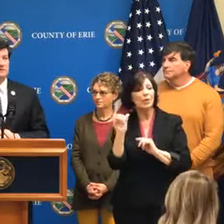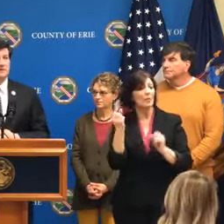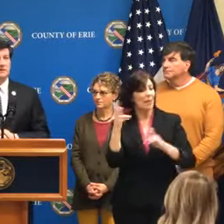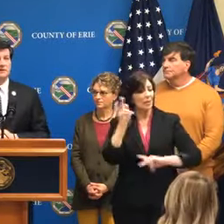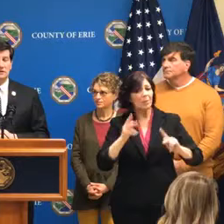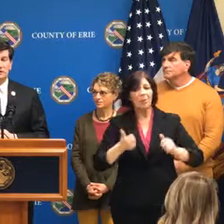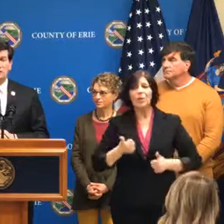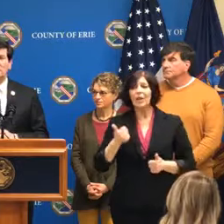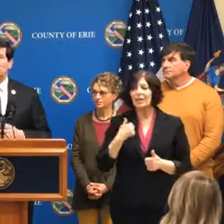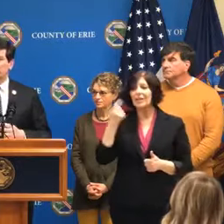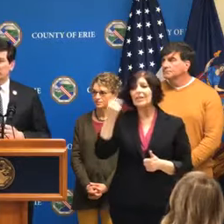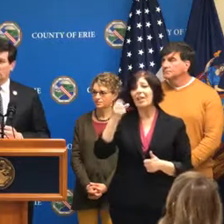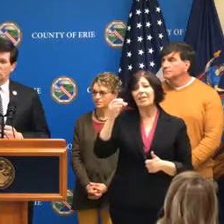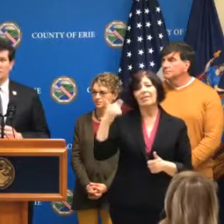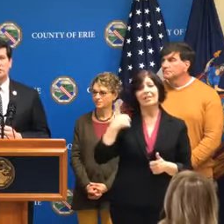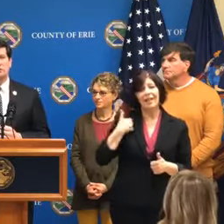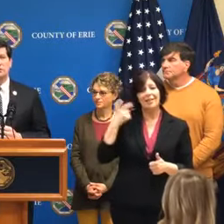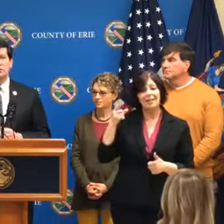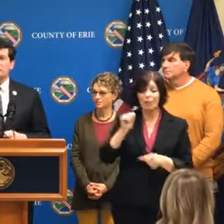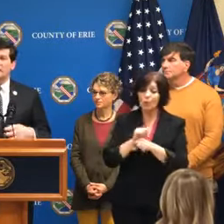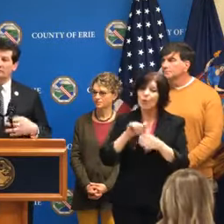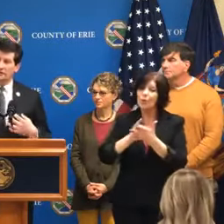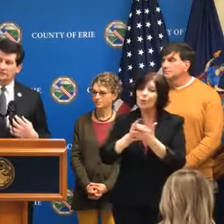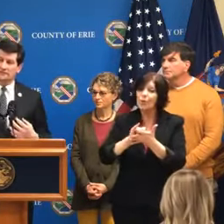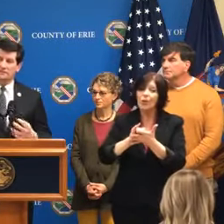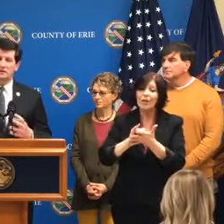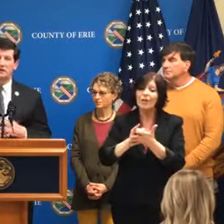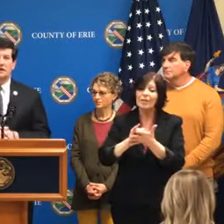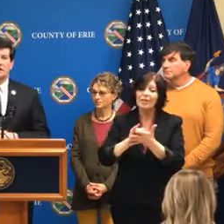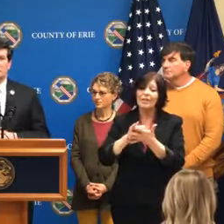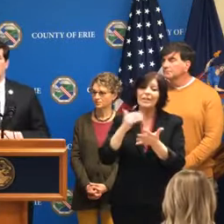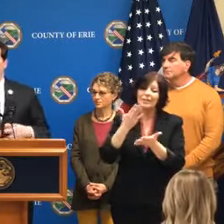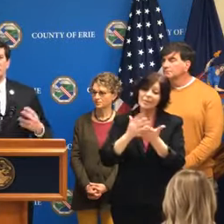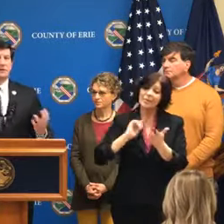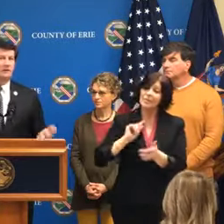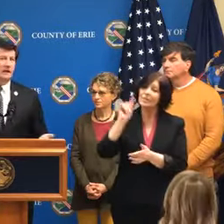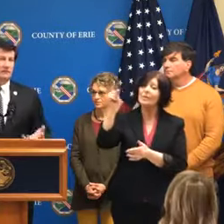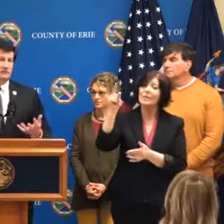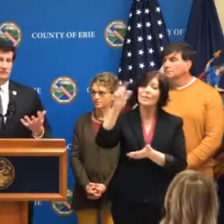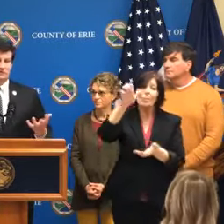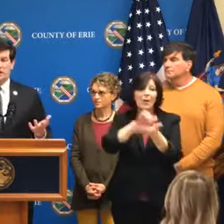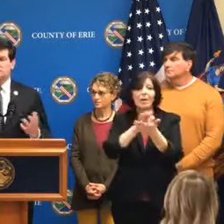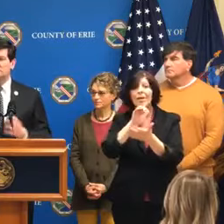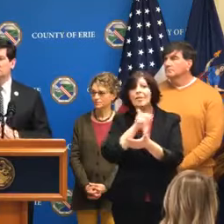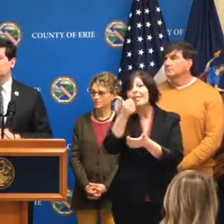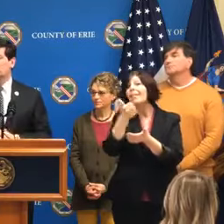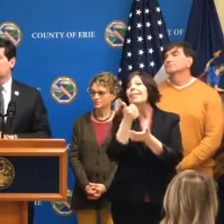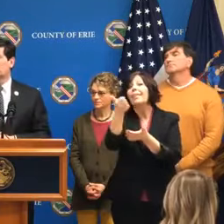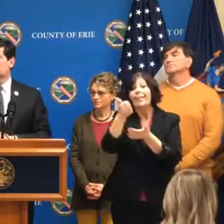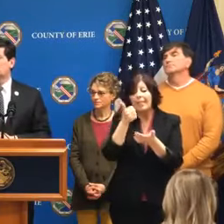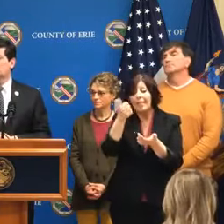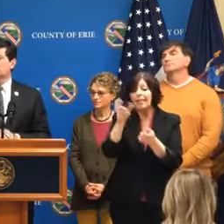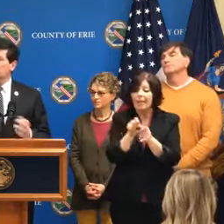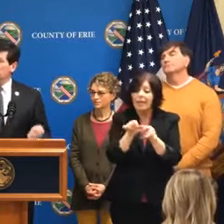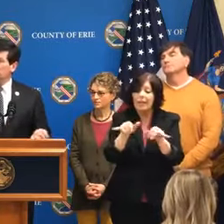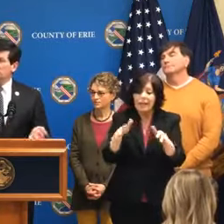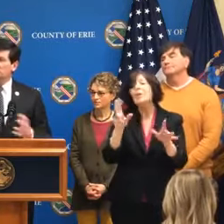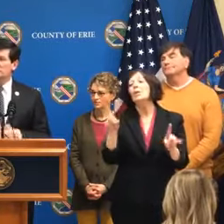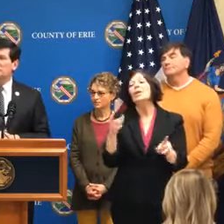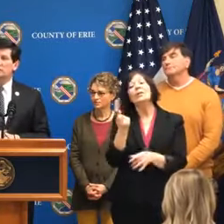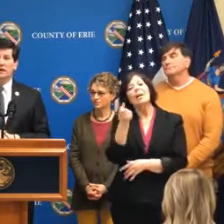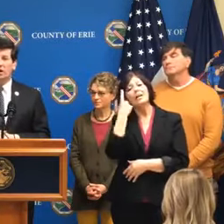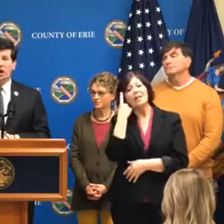live in Southern Ontario that work in New York and vice versa, and they're married and have spouses from both countries, so we want people